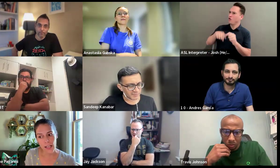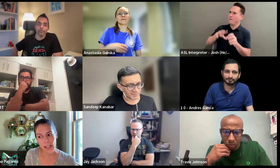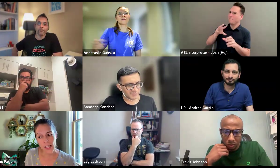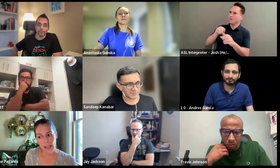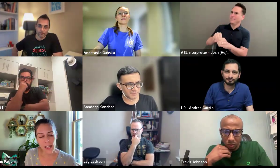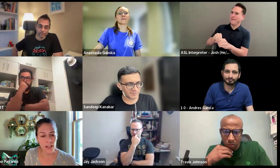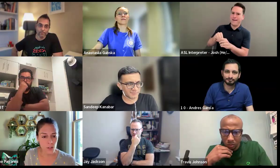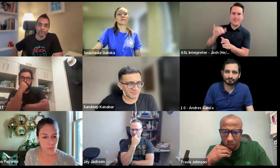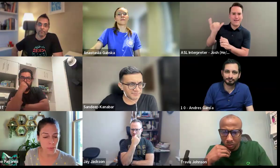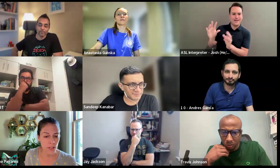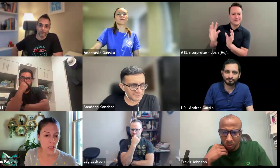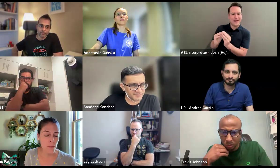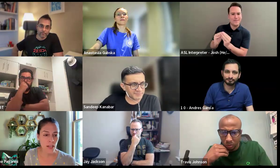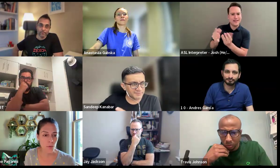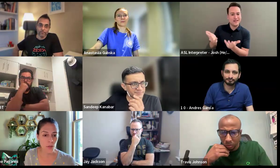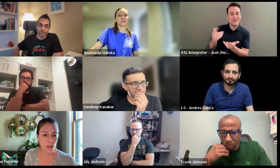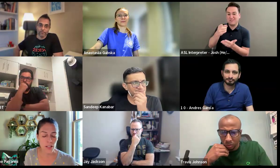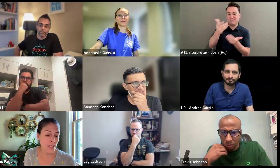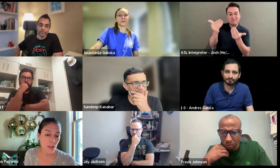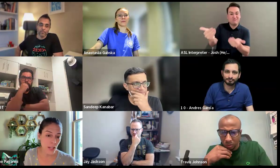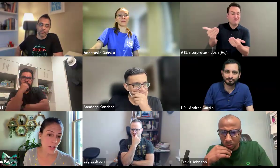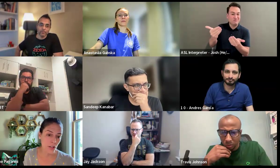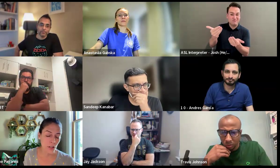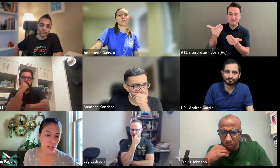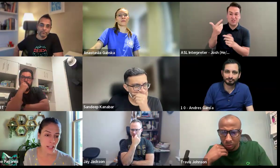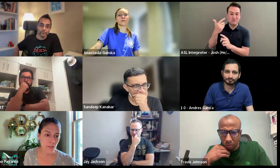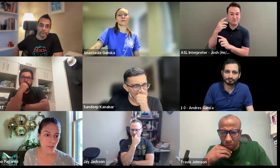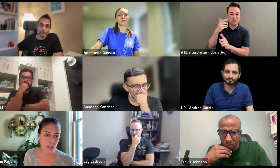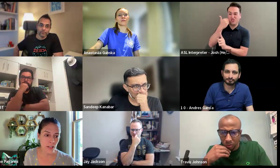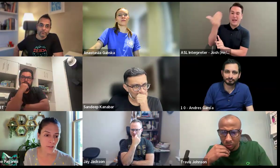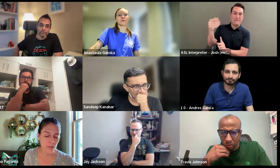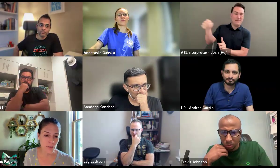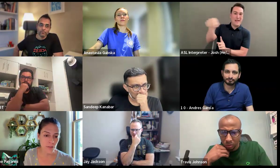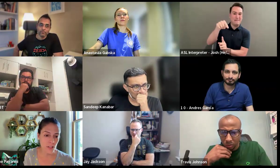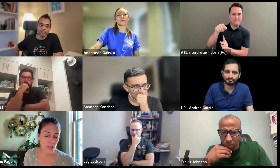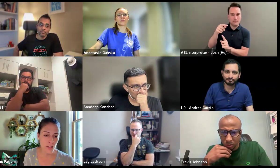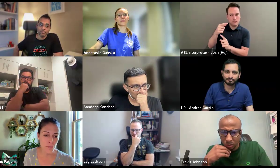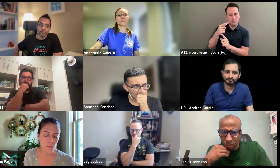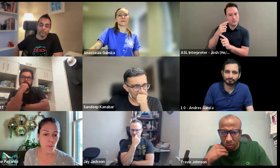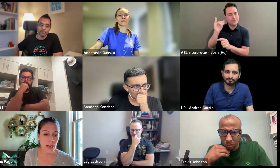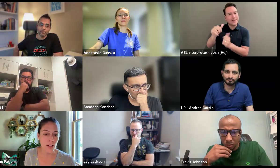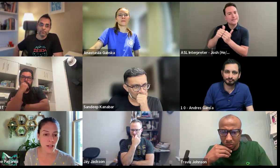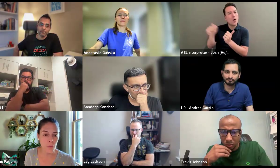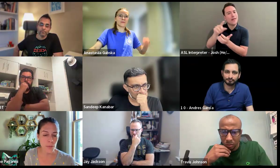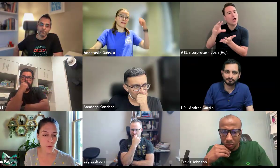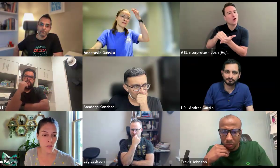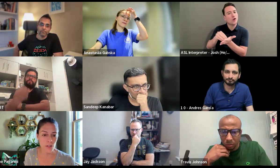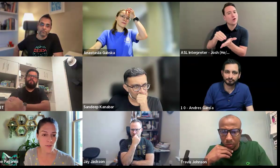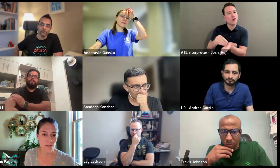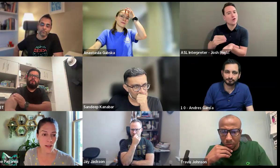And then, yeah, just public shaming. And then that's how they learn, you know, like if it starts popping out and people start, I